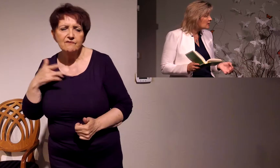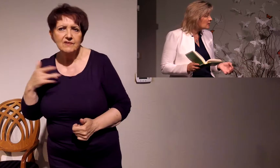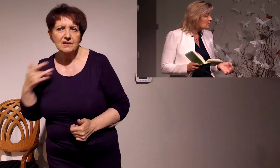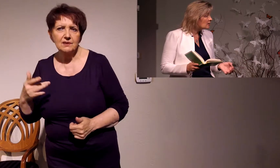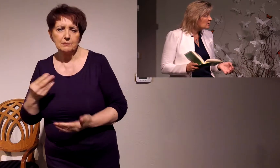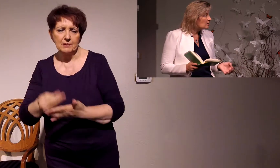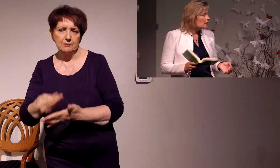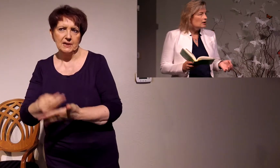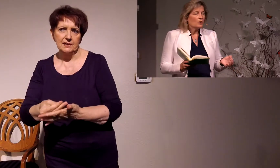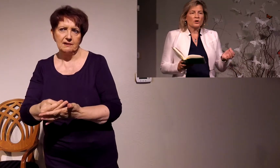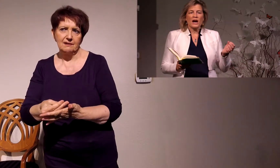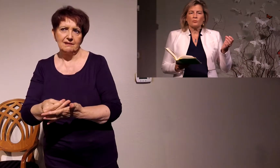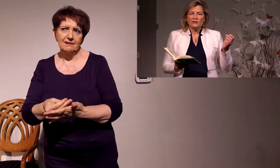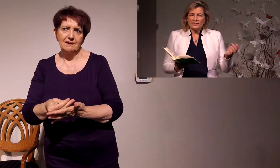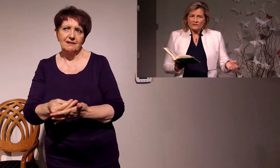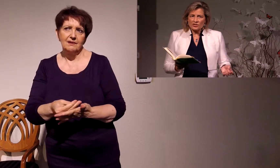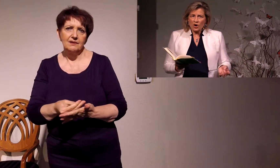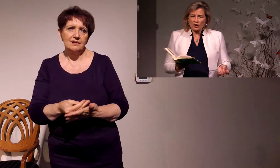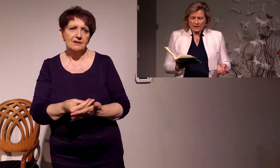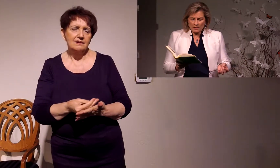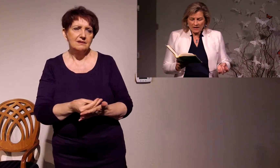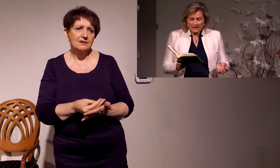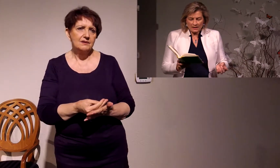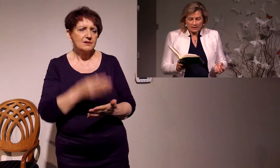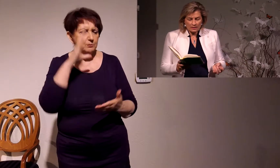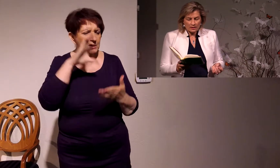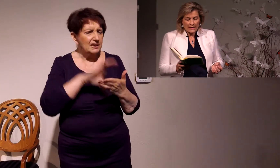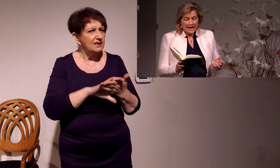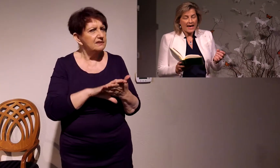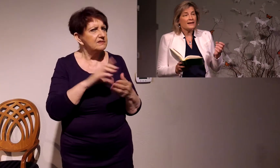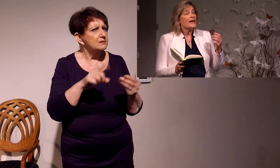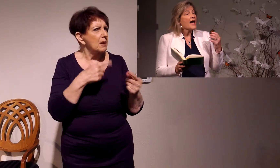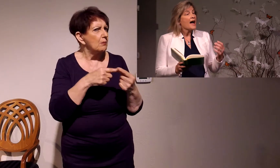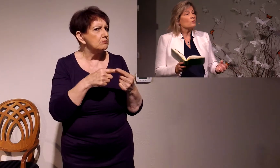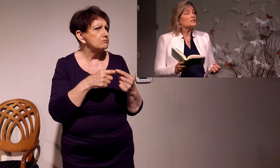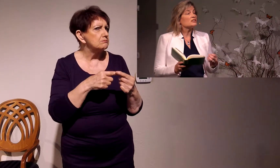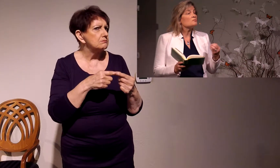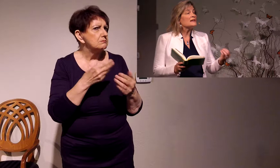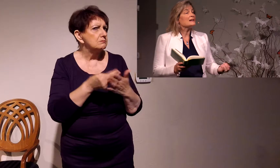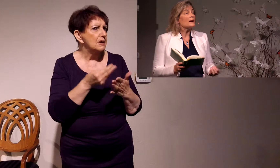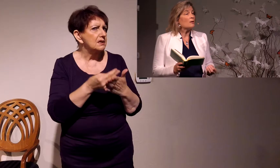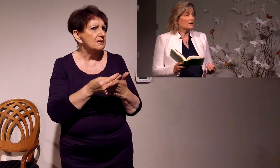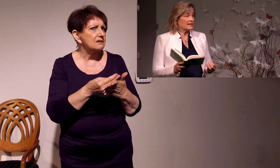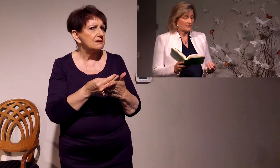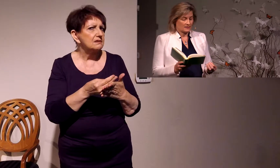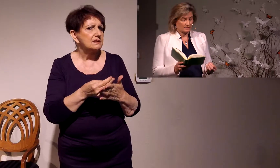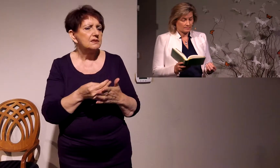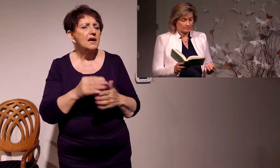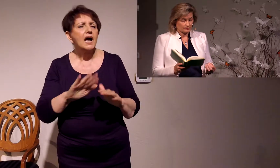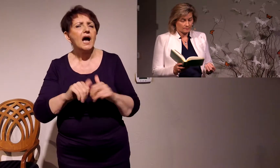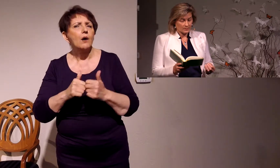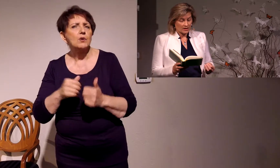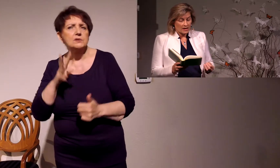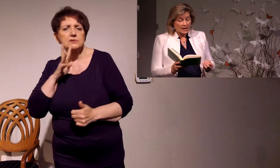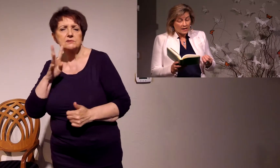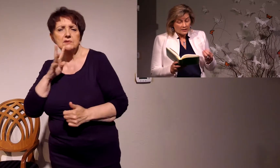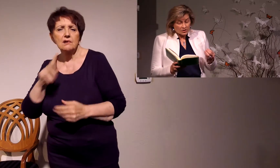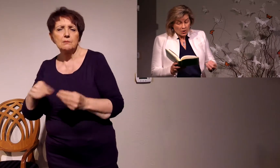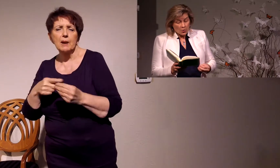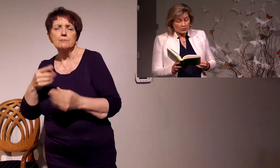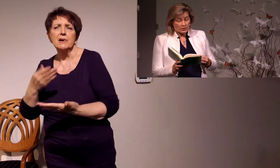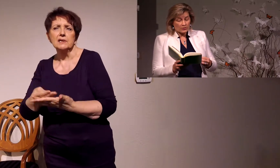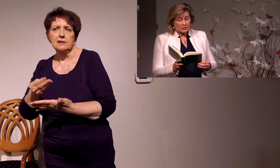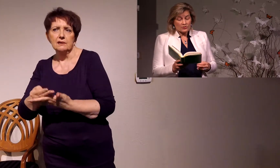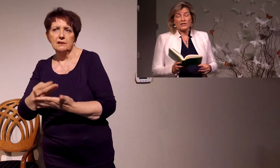money, what our beliefs are about money, and how we speak about money.